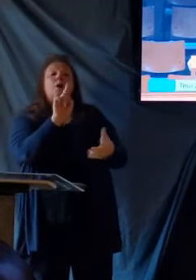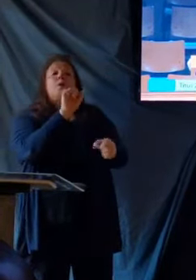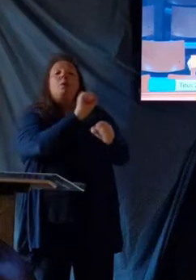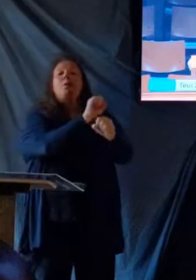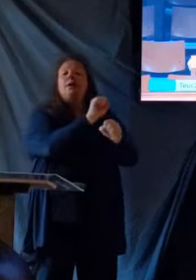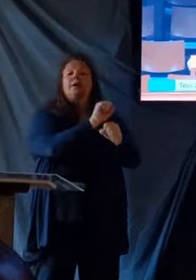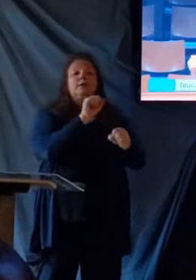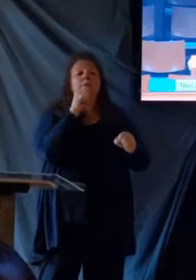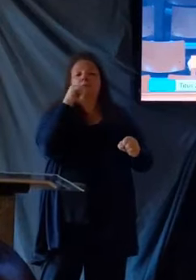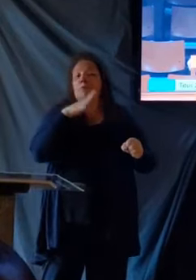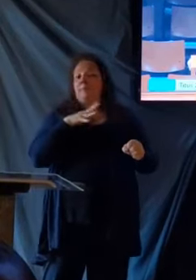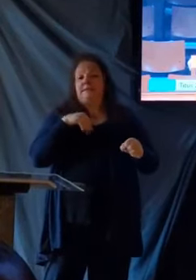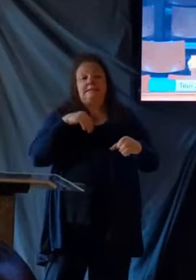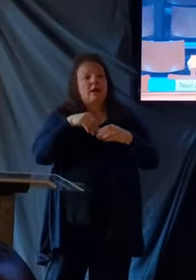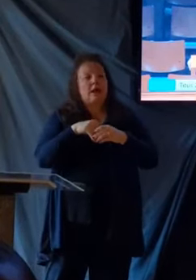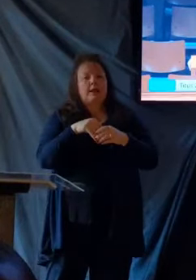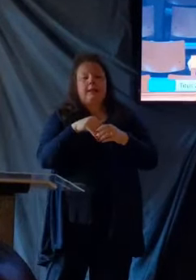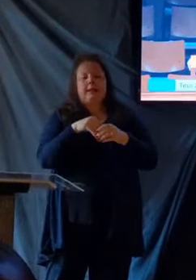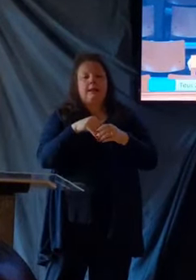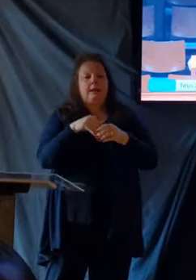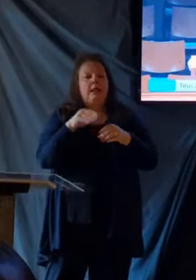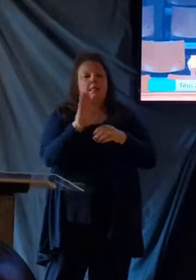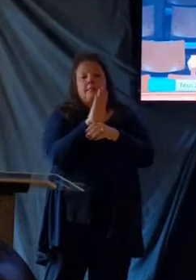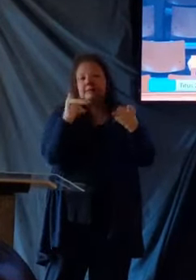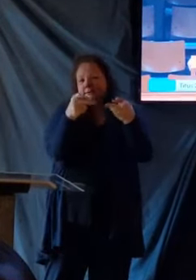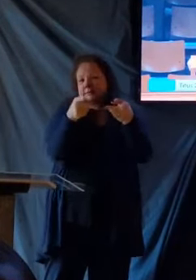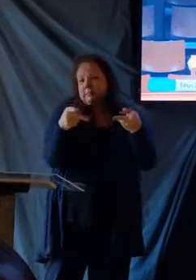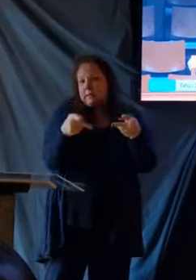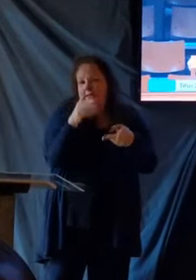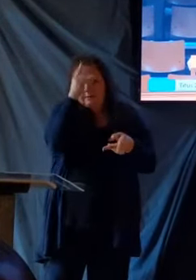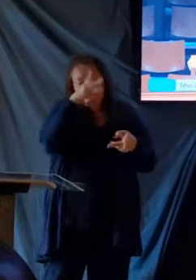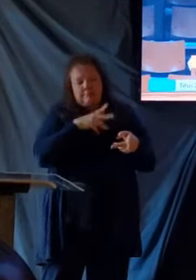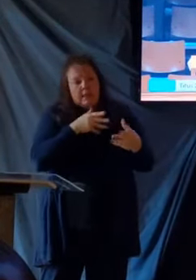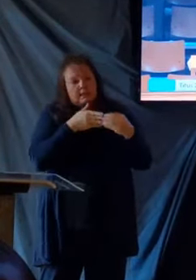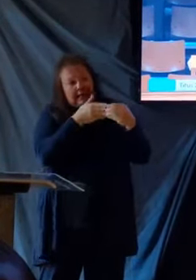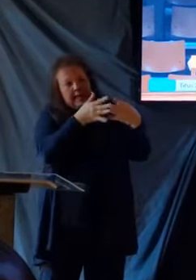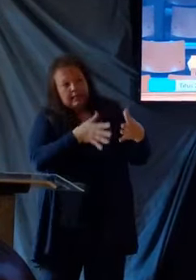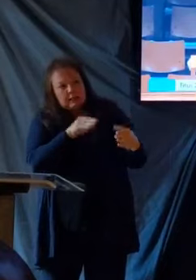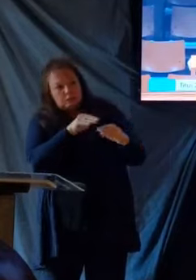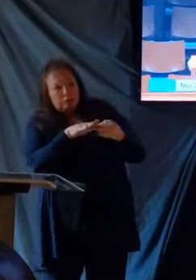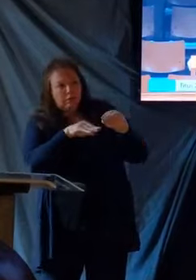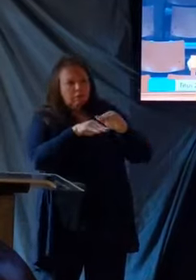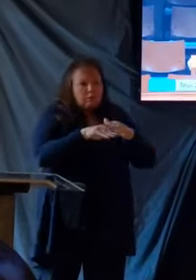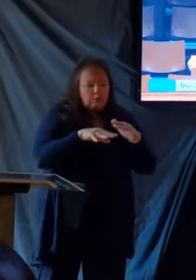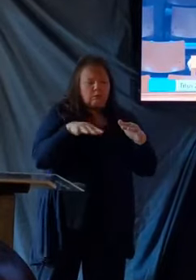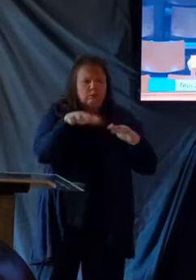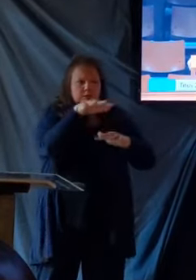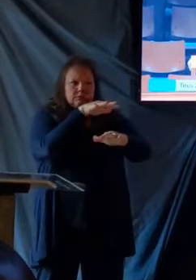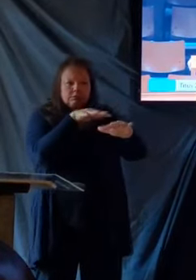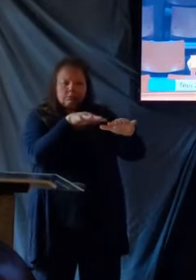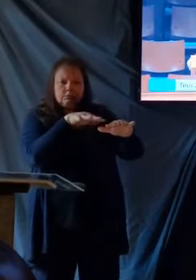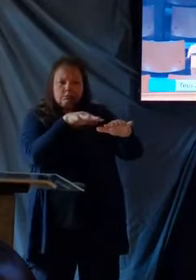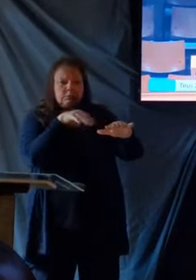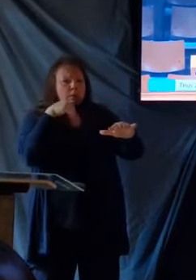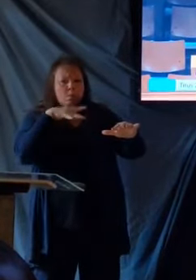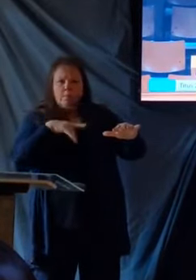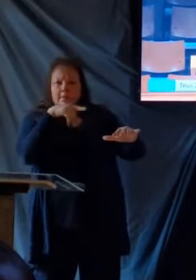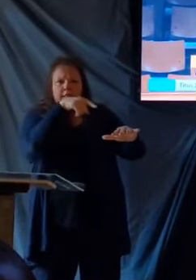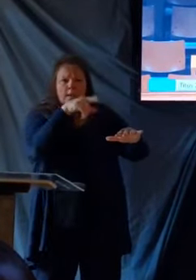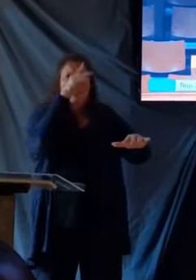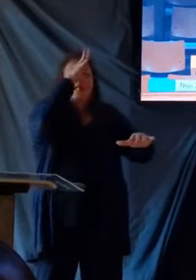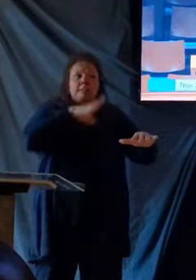She's not sitting in the gate. Where the men who were leaders and influence, positions of influence in